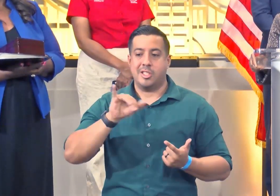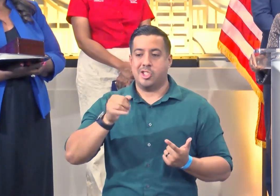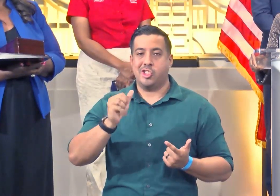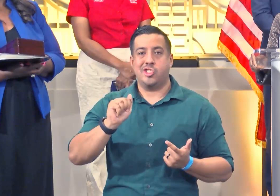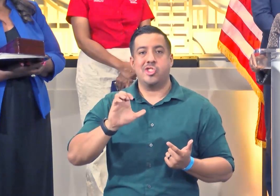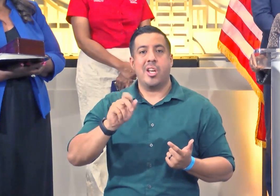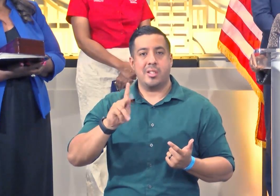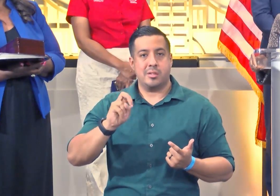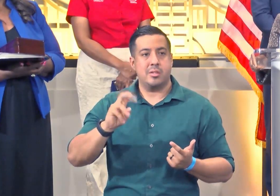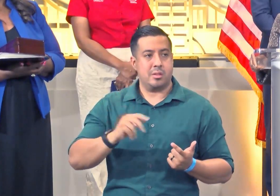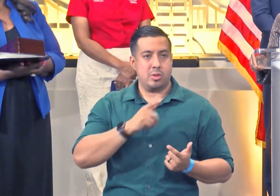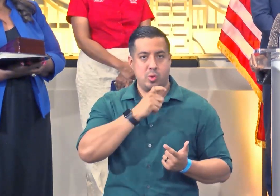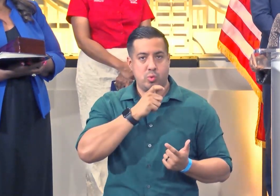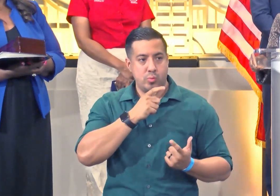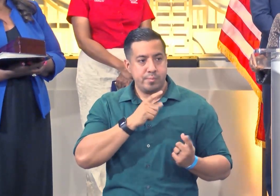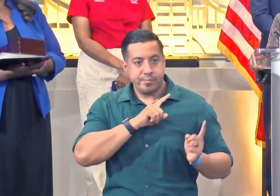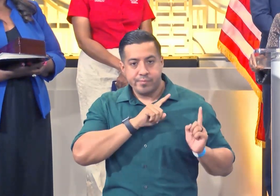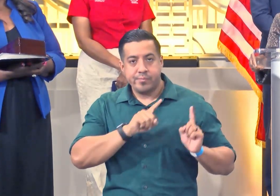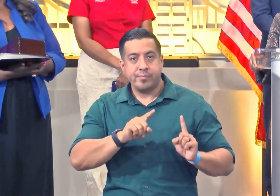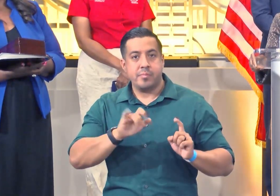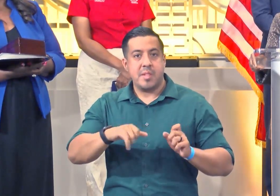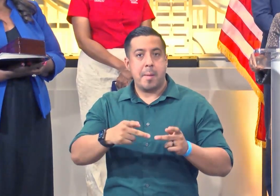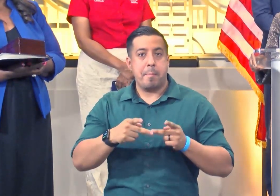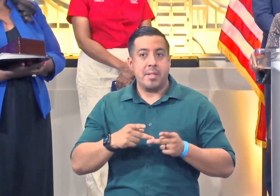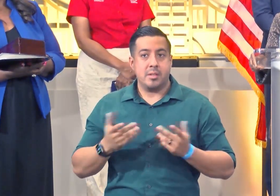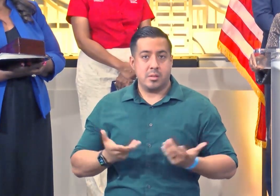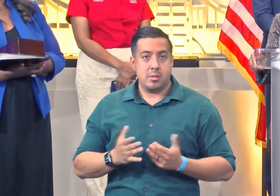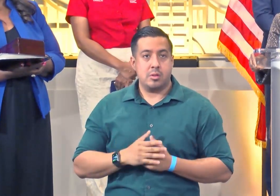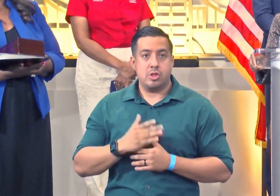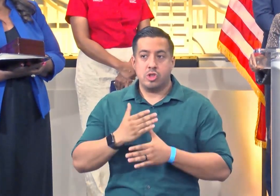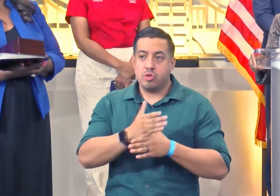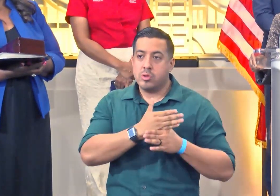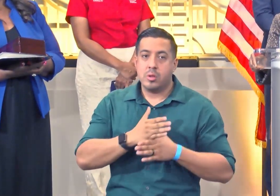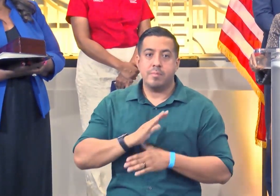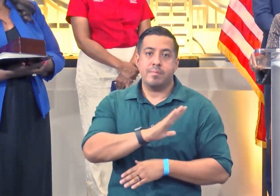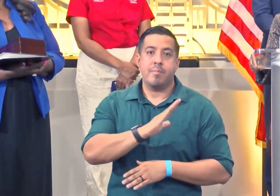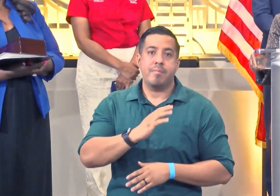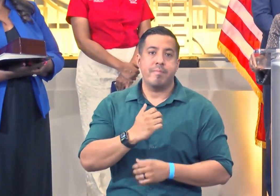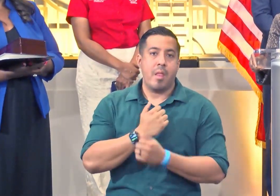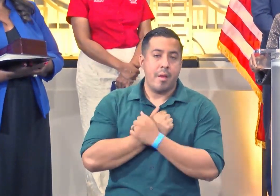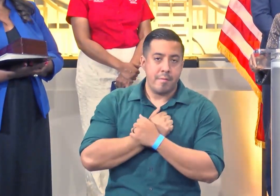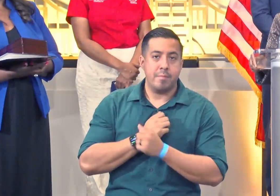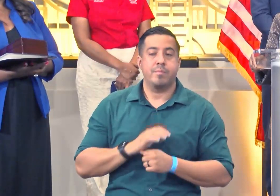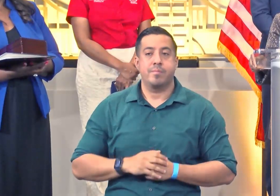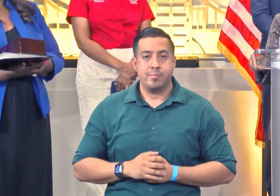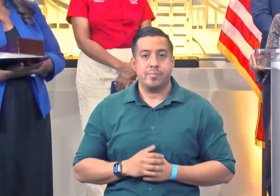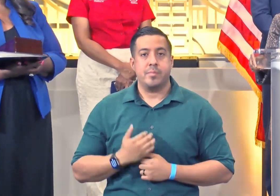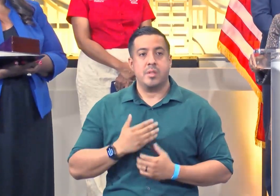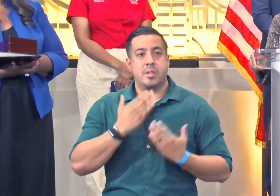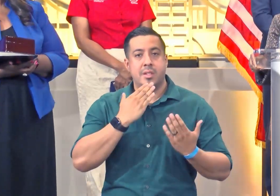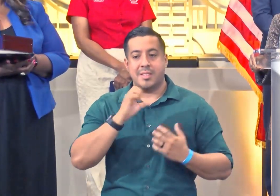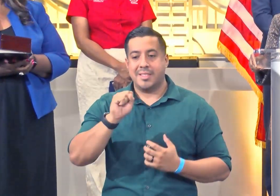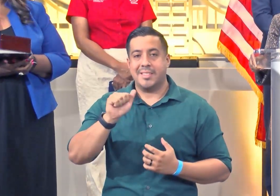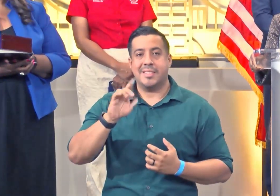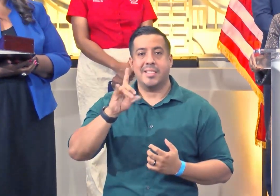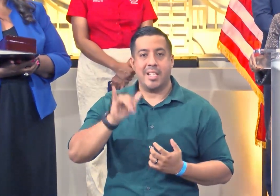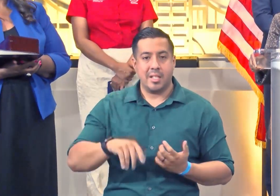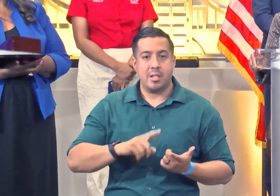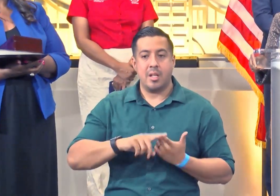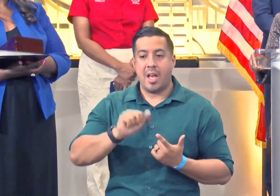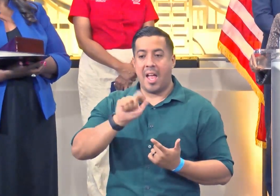Jackson come to a place sharing love. Thank you, Sadie Rucker. Thank you to Al's